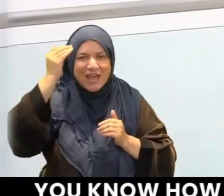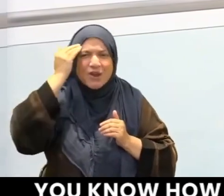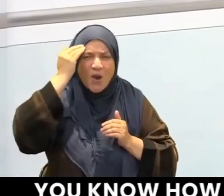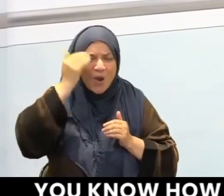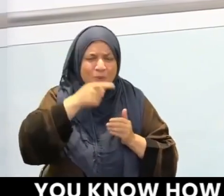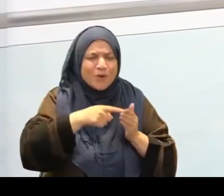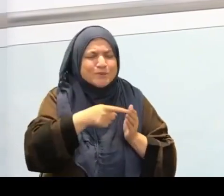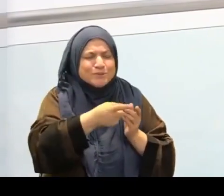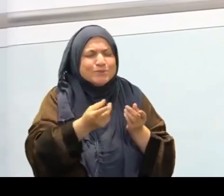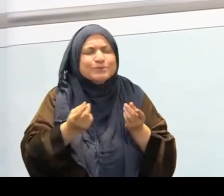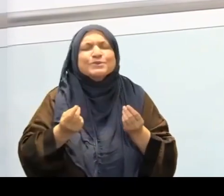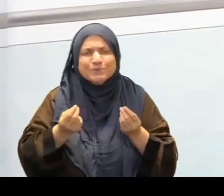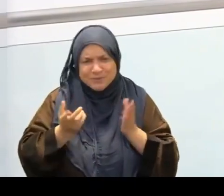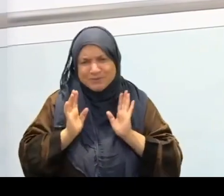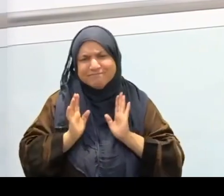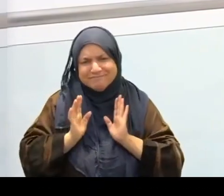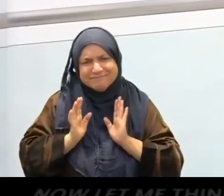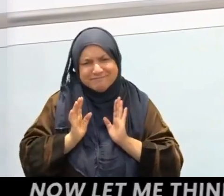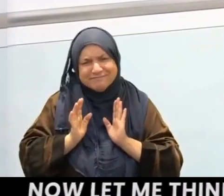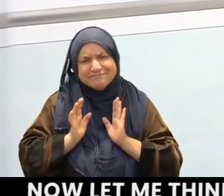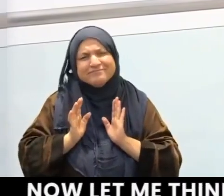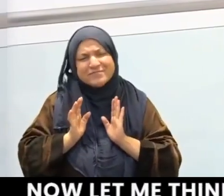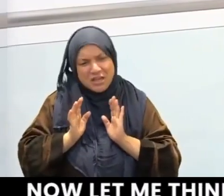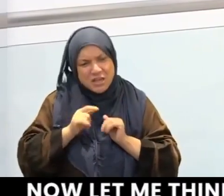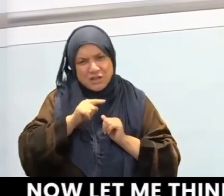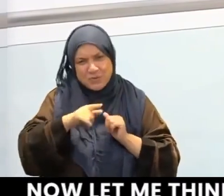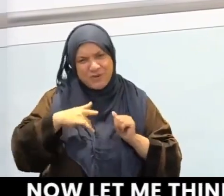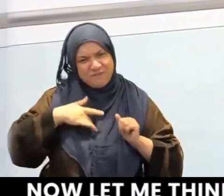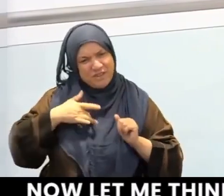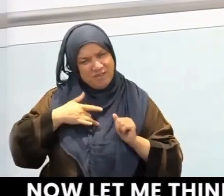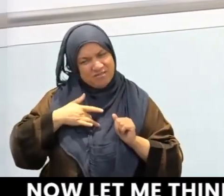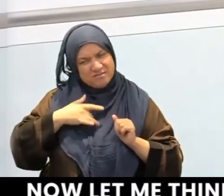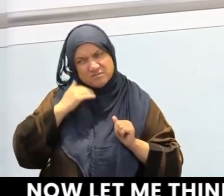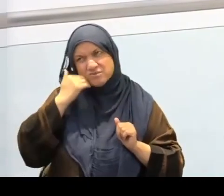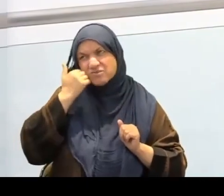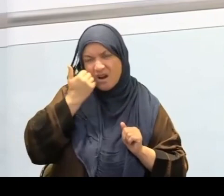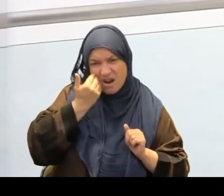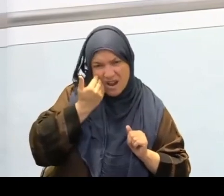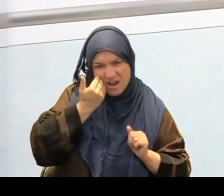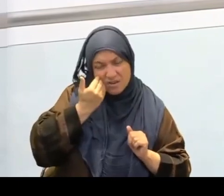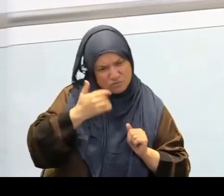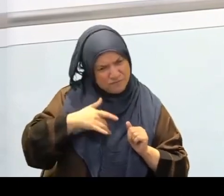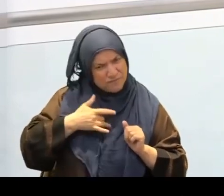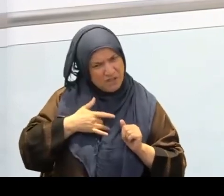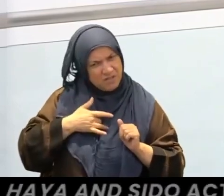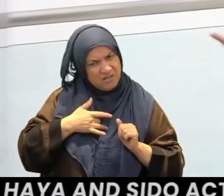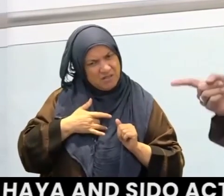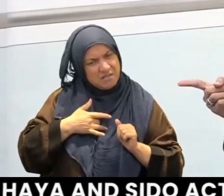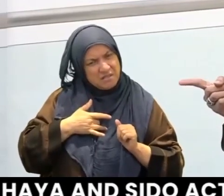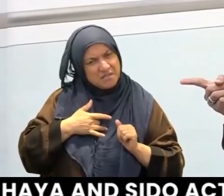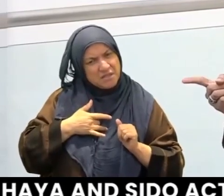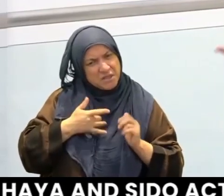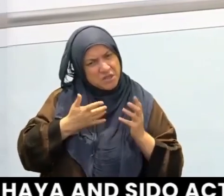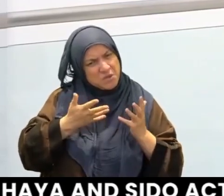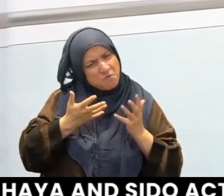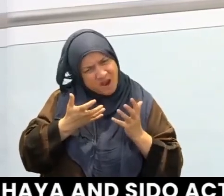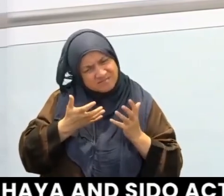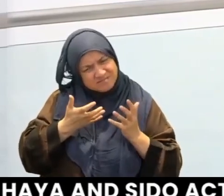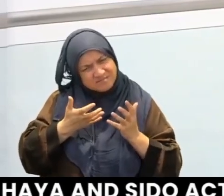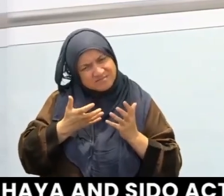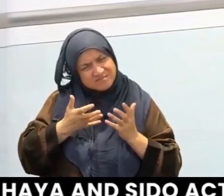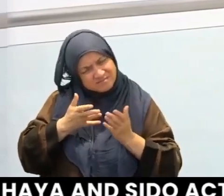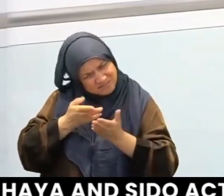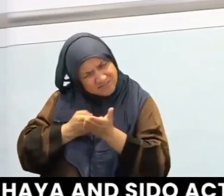gets into their salah stance to say Allahu Akbar, and now let me think about Allah Azza wa Jal watching me and pay attention? Haya and